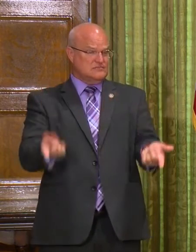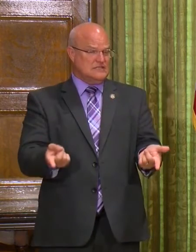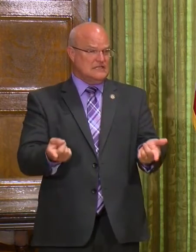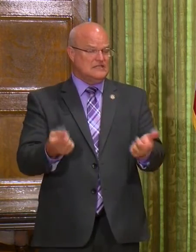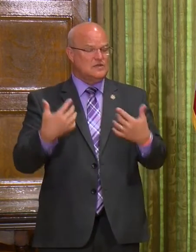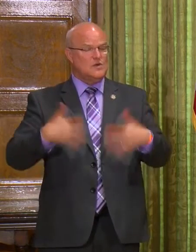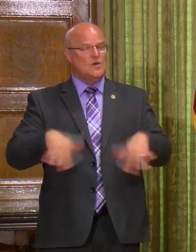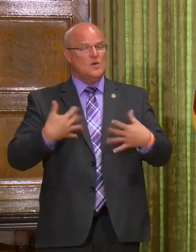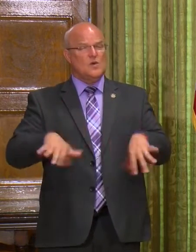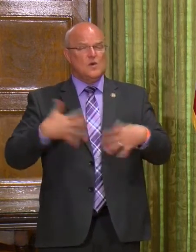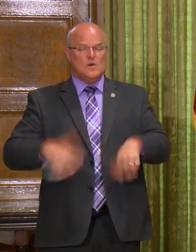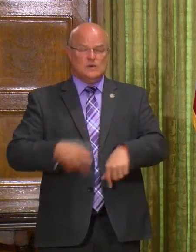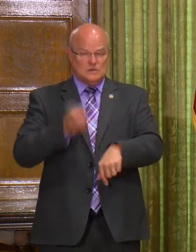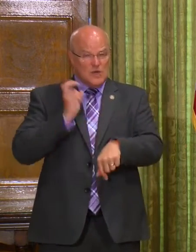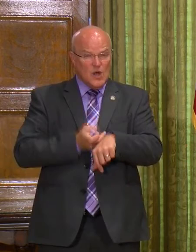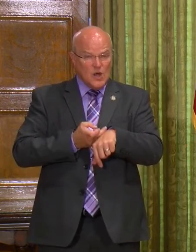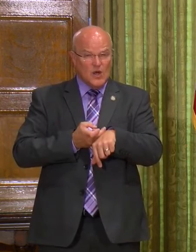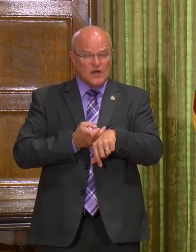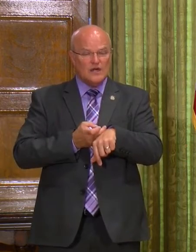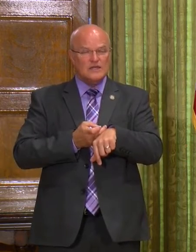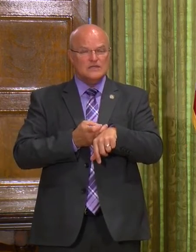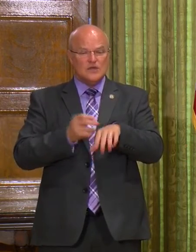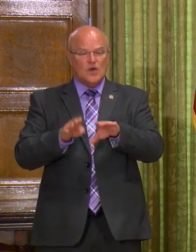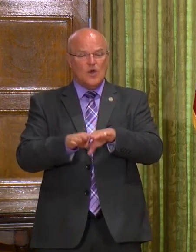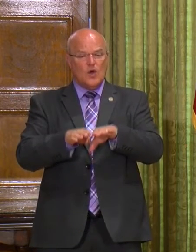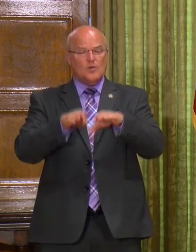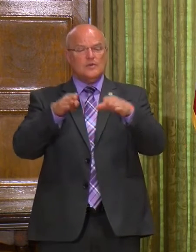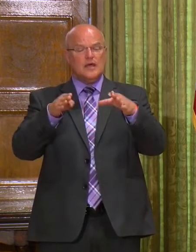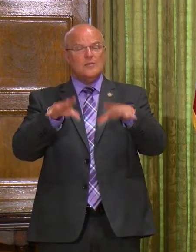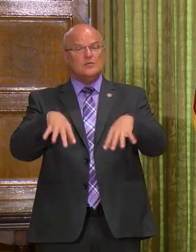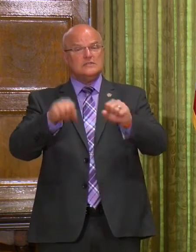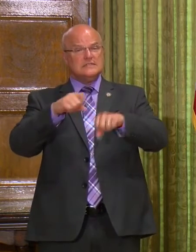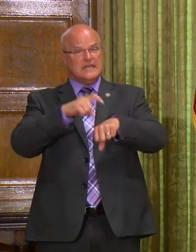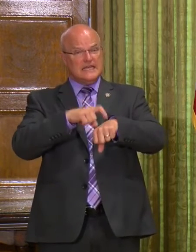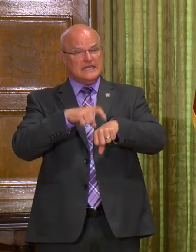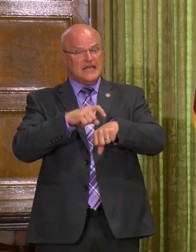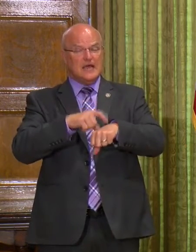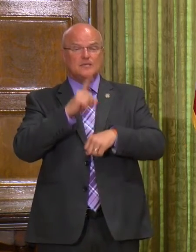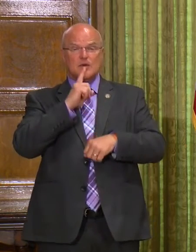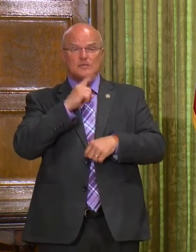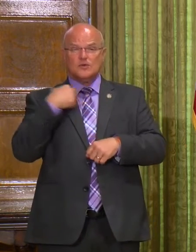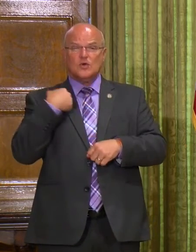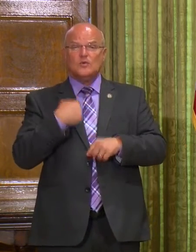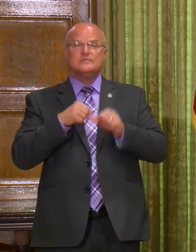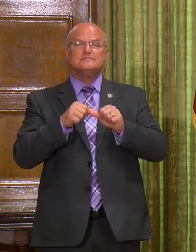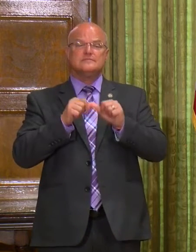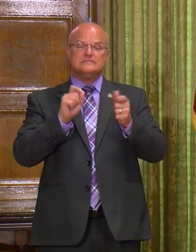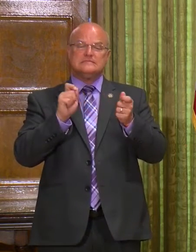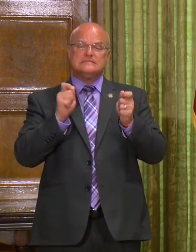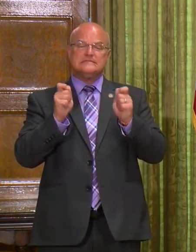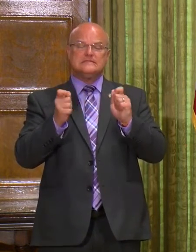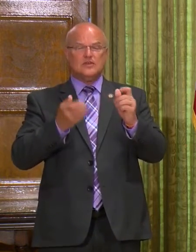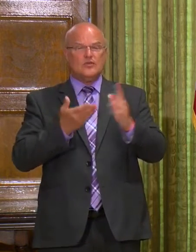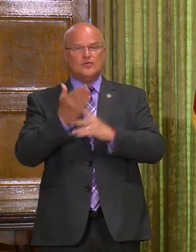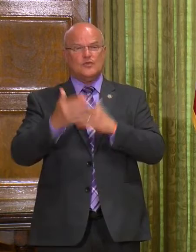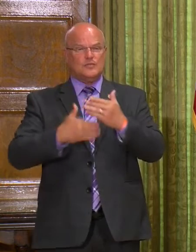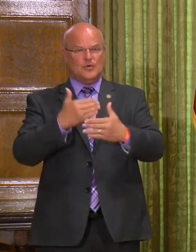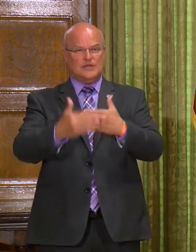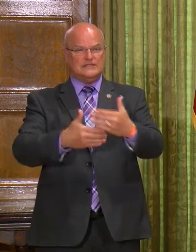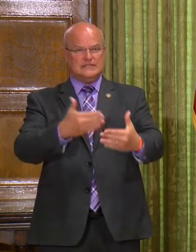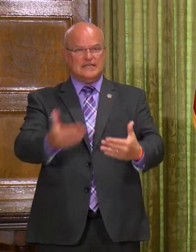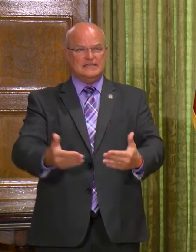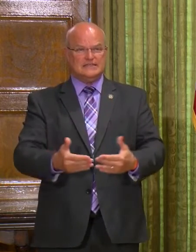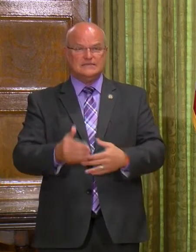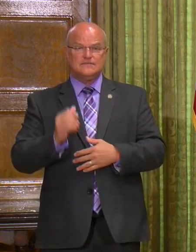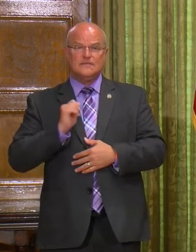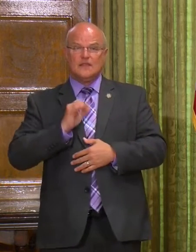It's been so difficult, and the reopening, just like everything else, will take time, and I'm sure that we'll see constant adjustments as we go through the process.